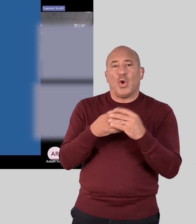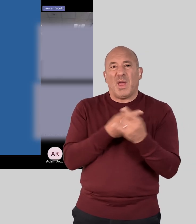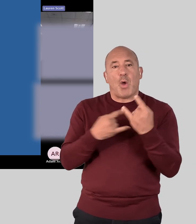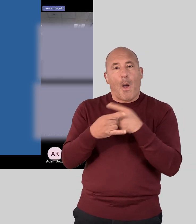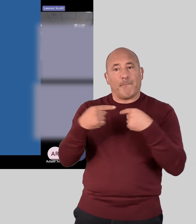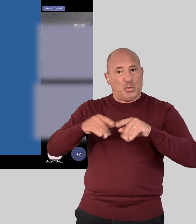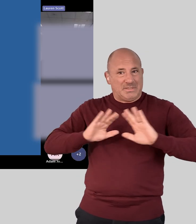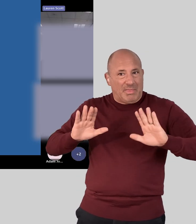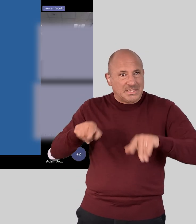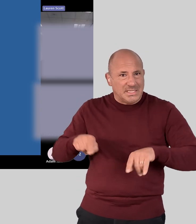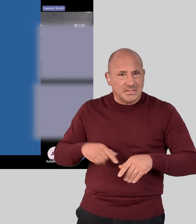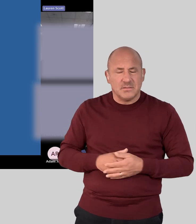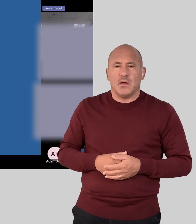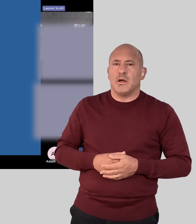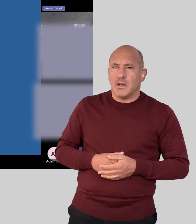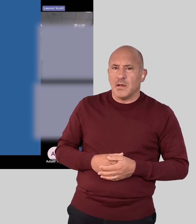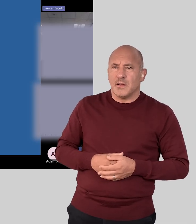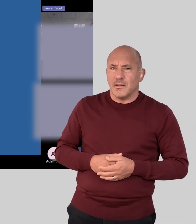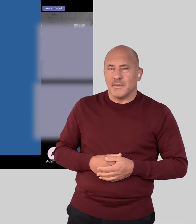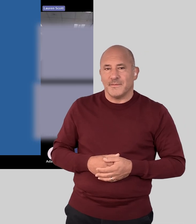music.